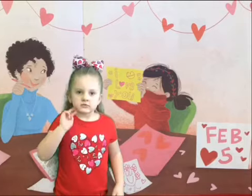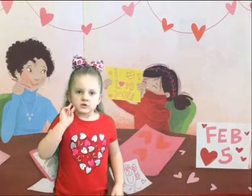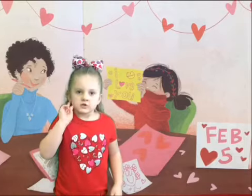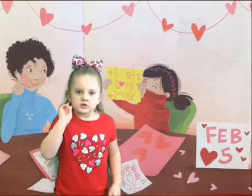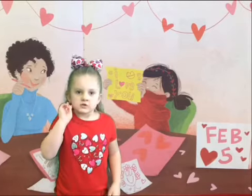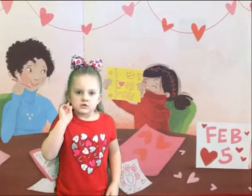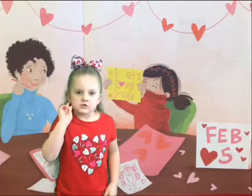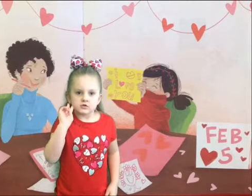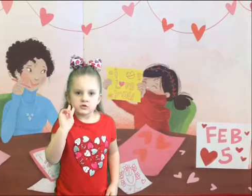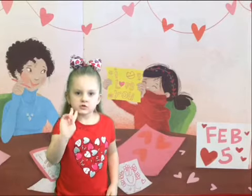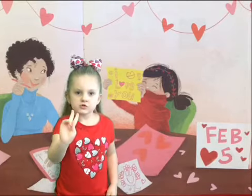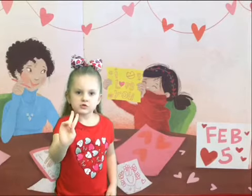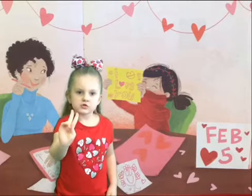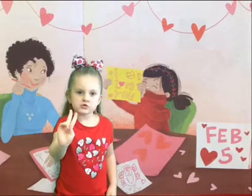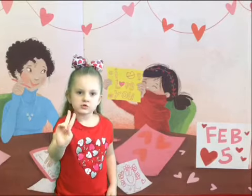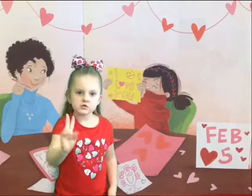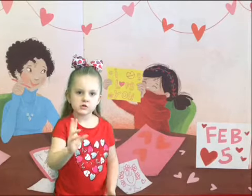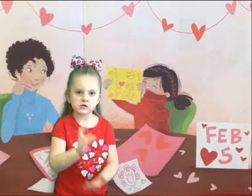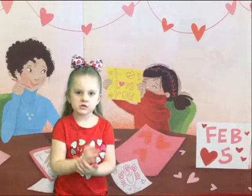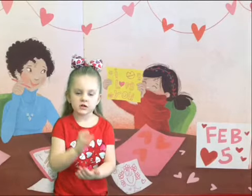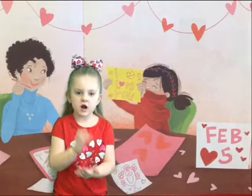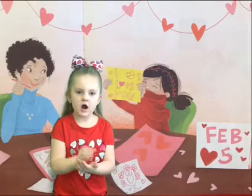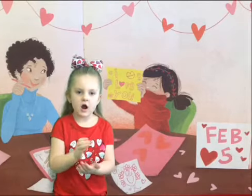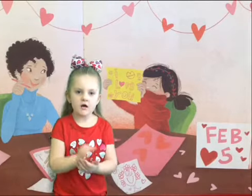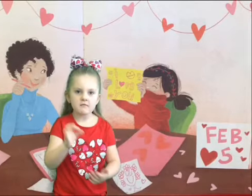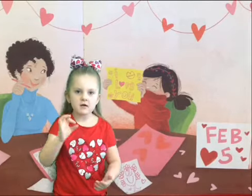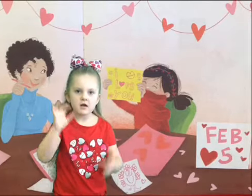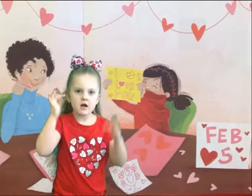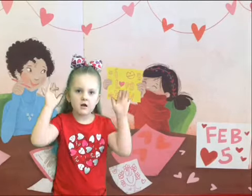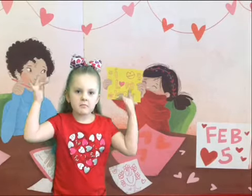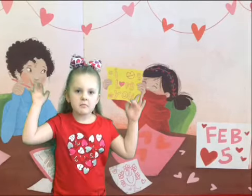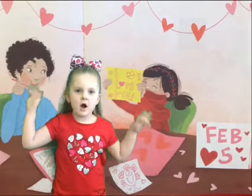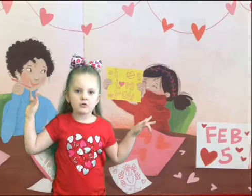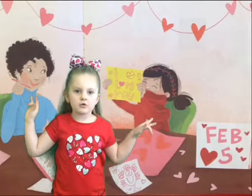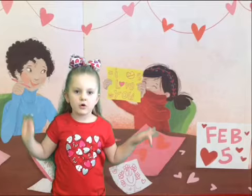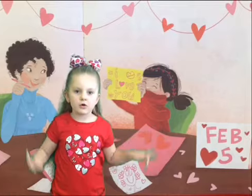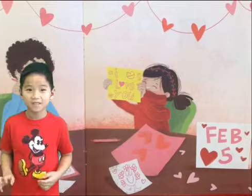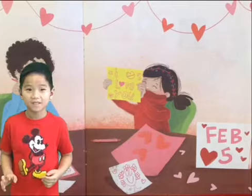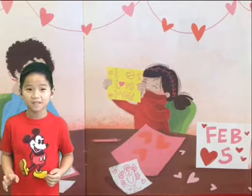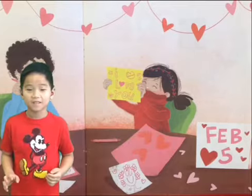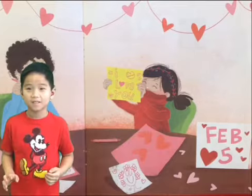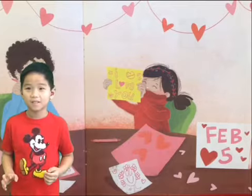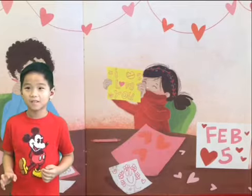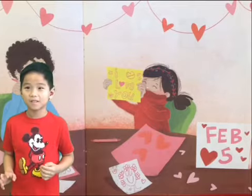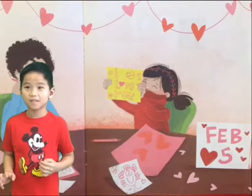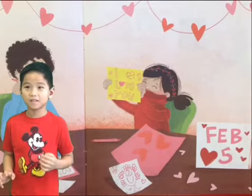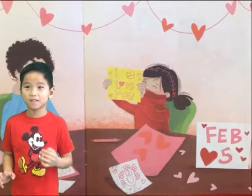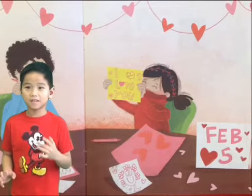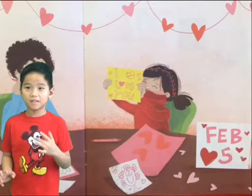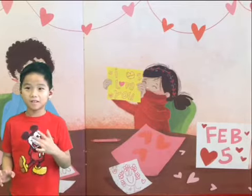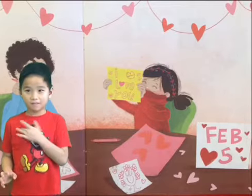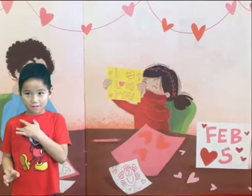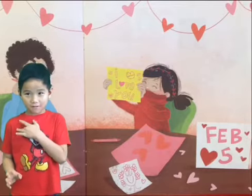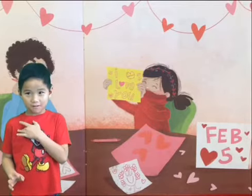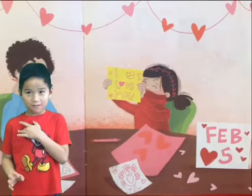cups of buckle, and a warm